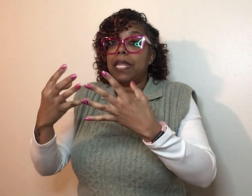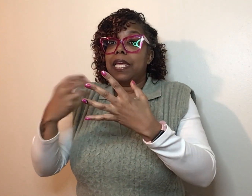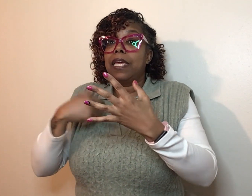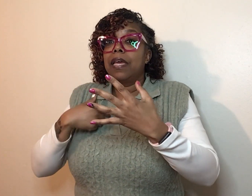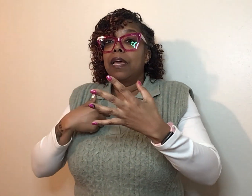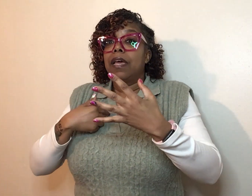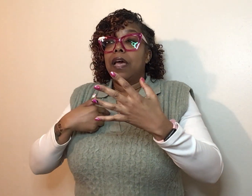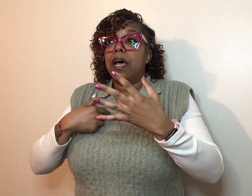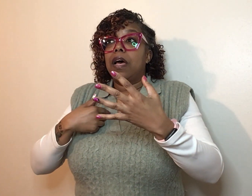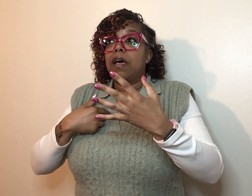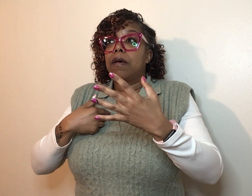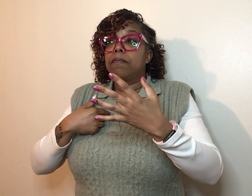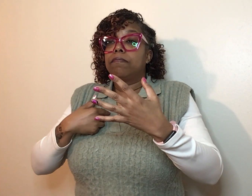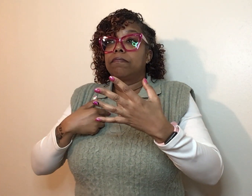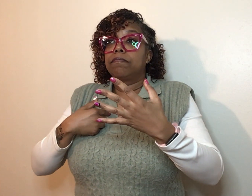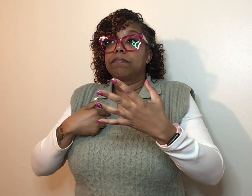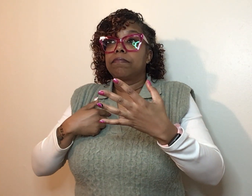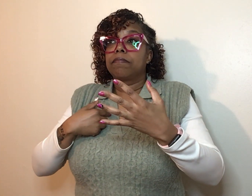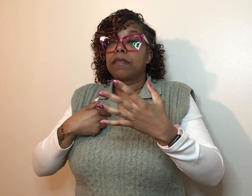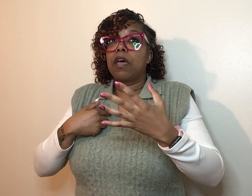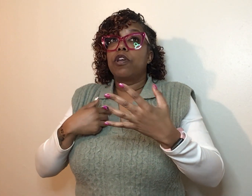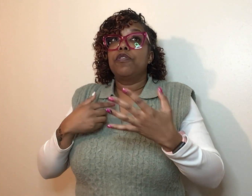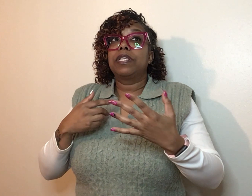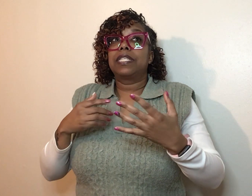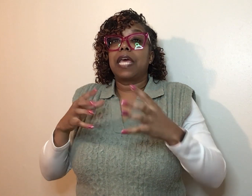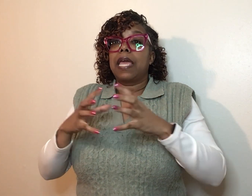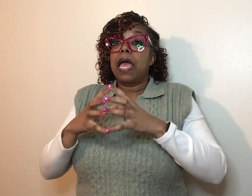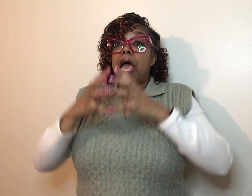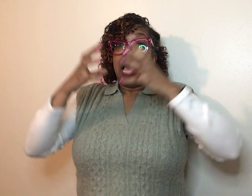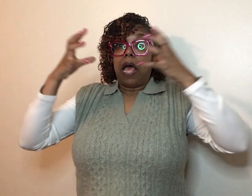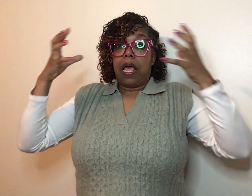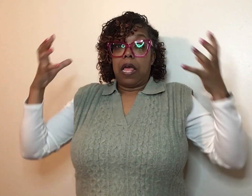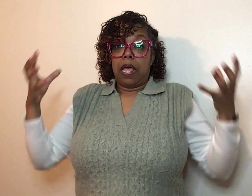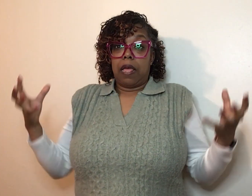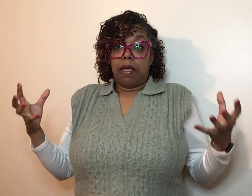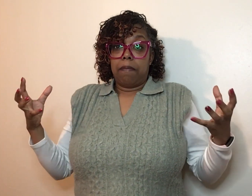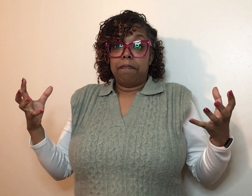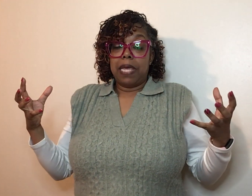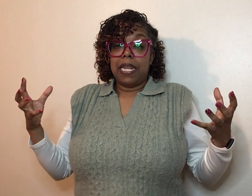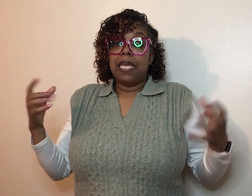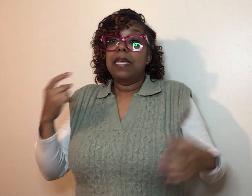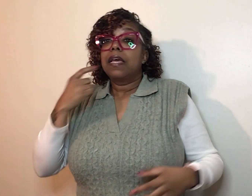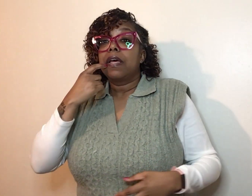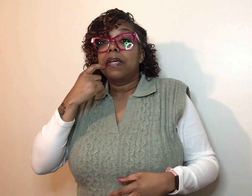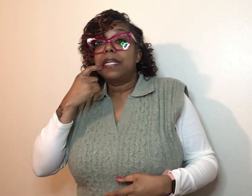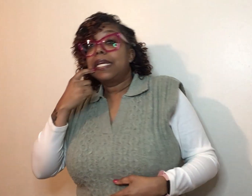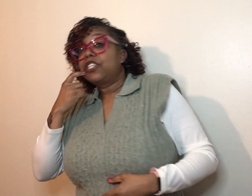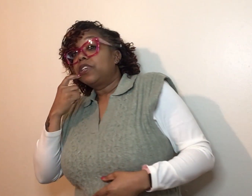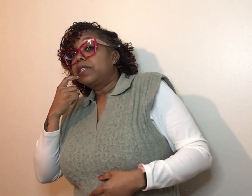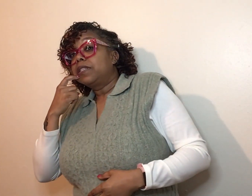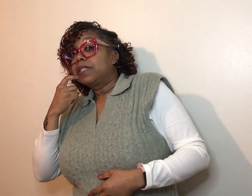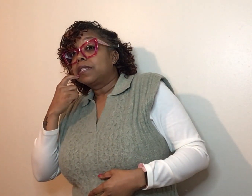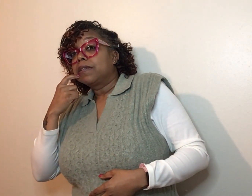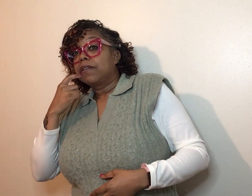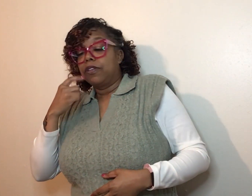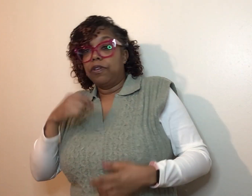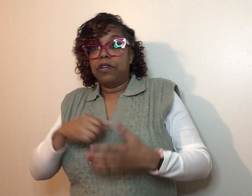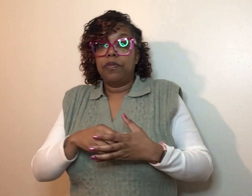many, um, or you can say many addictions. You can do